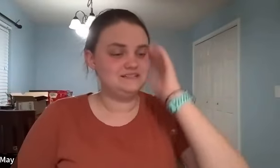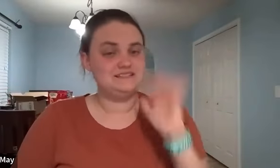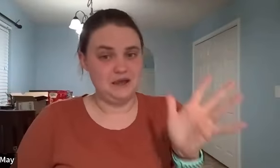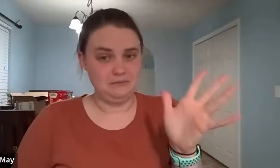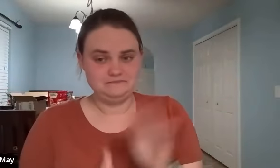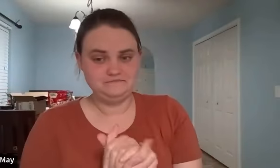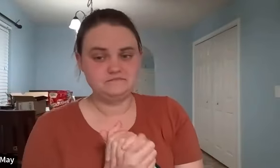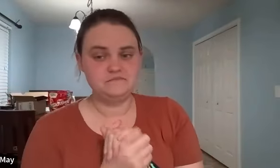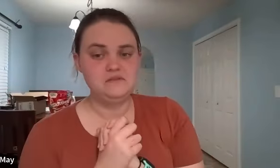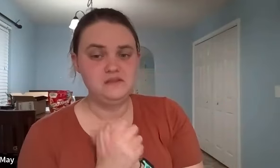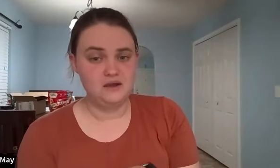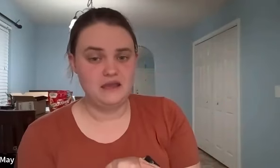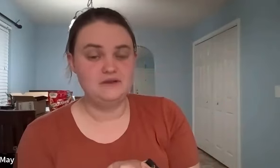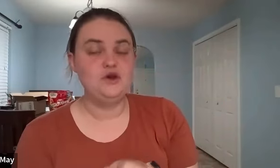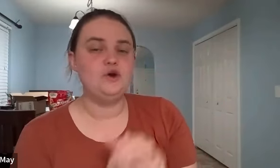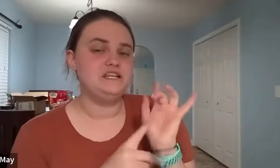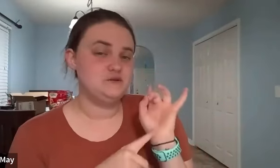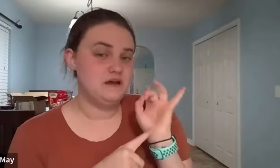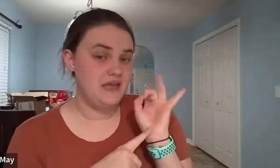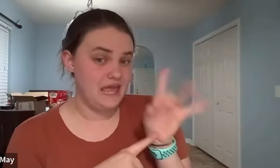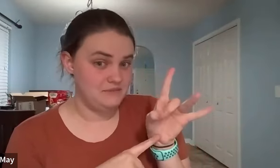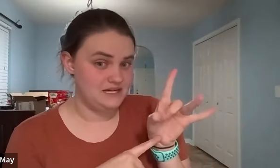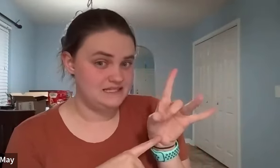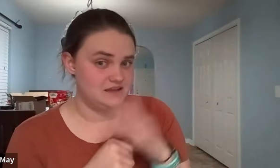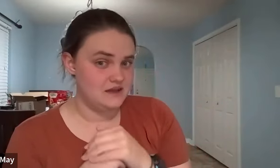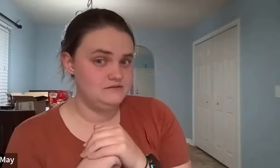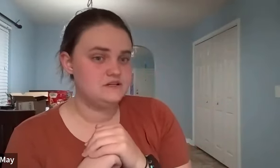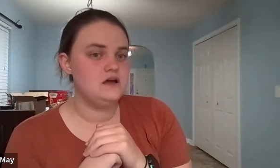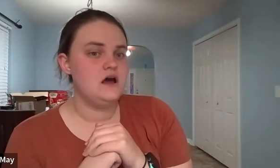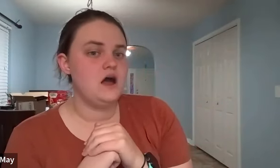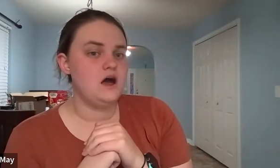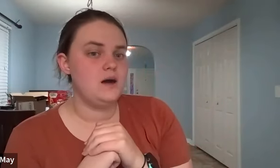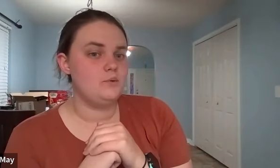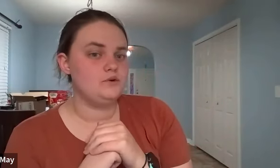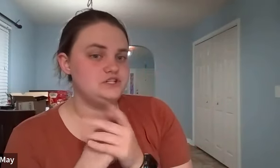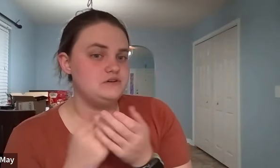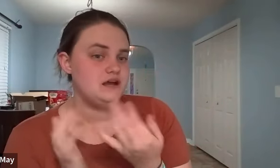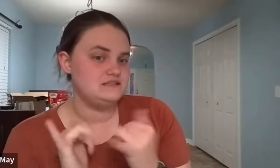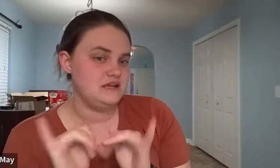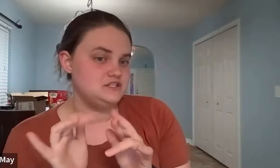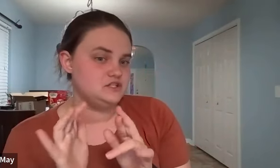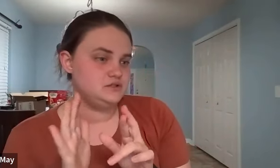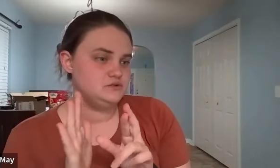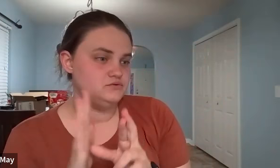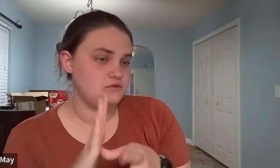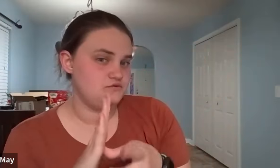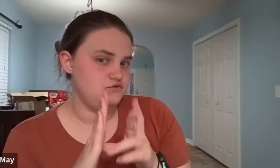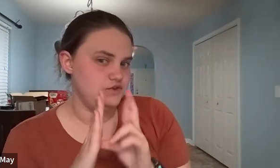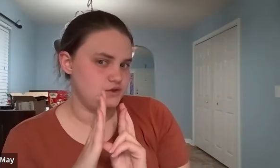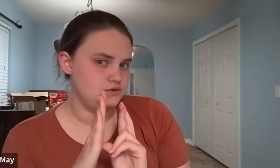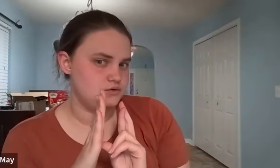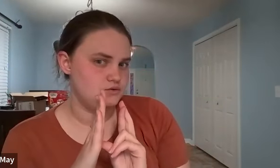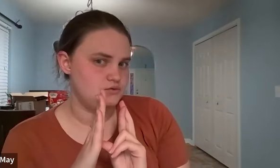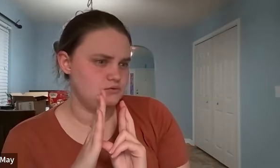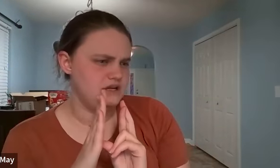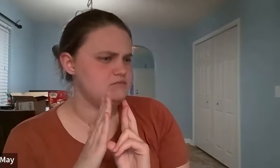So, okay. We do have 8 minutes left. Would you guys like to review? We didn't